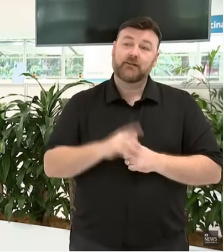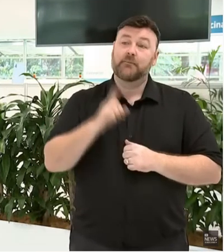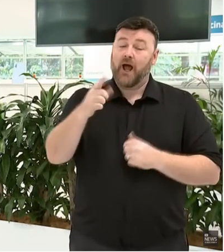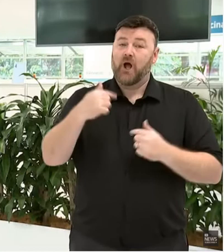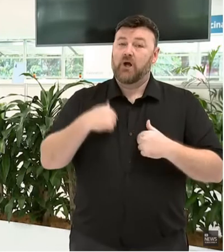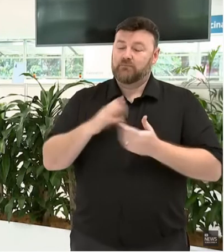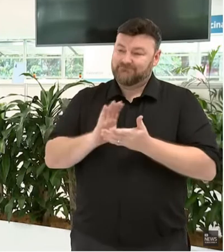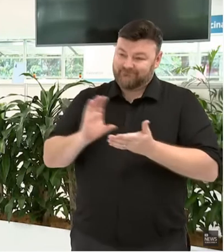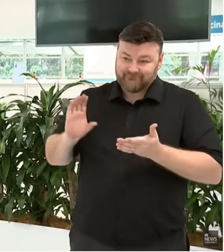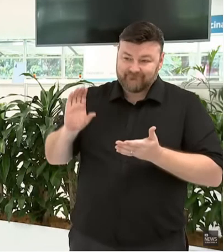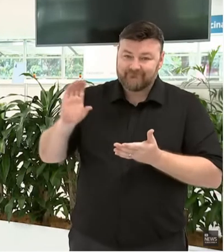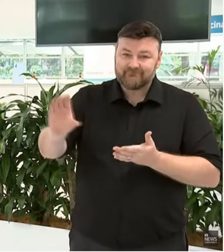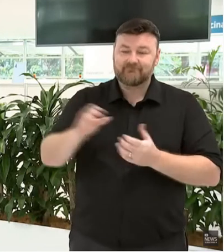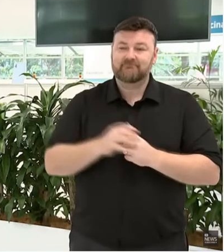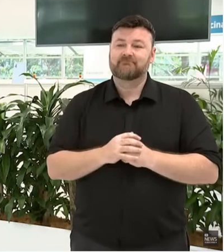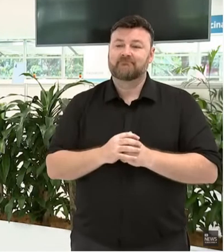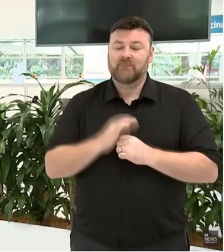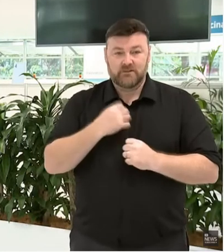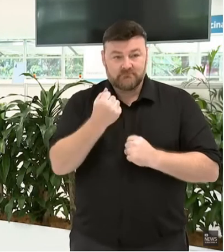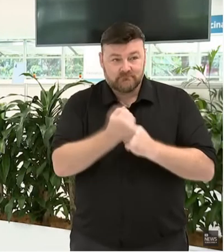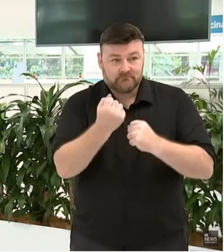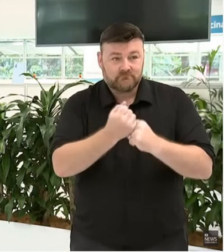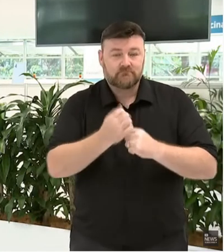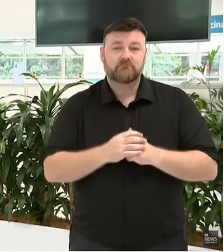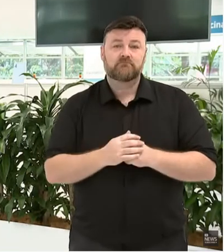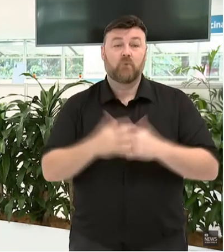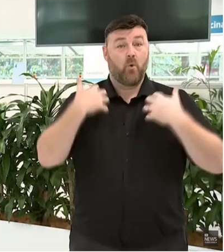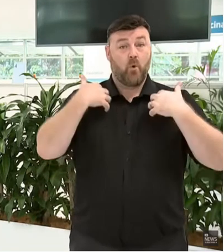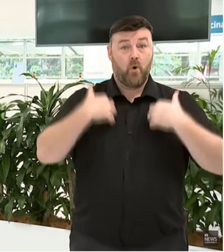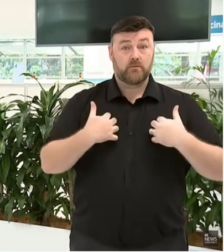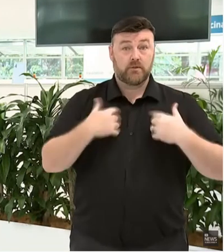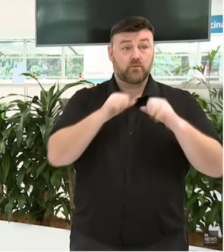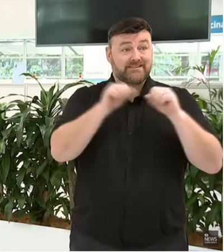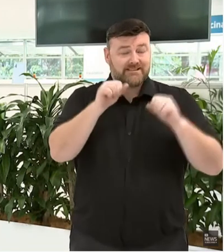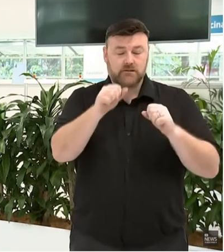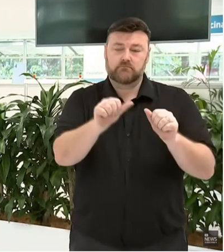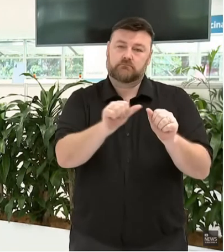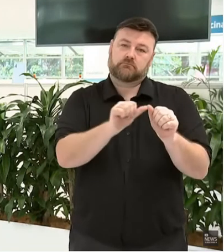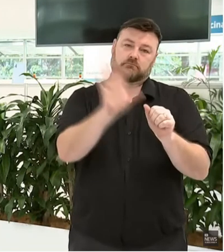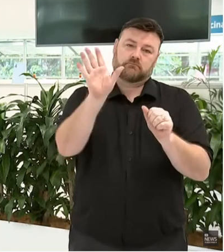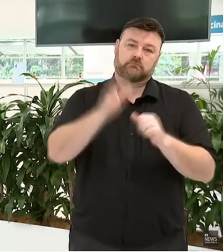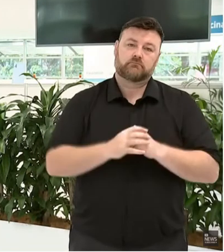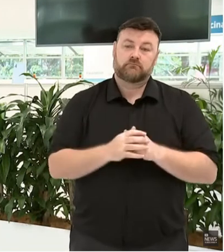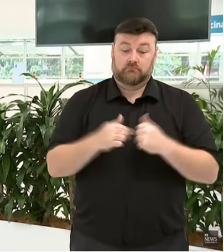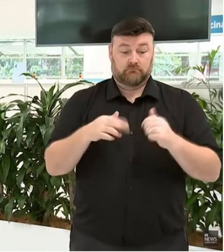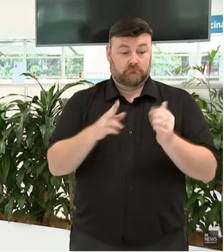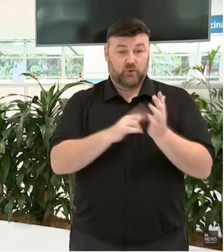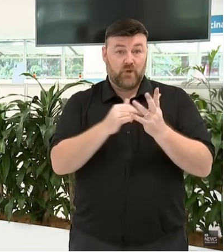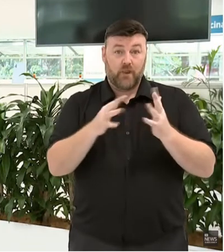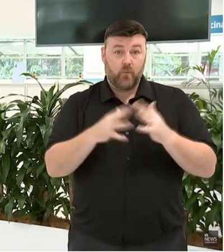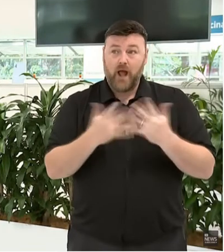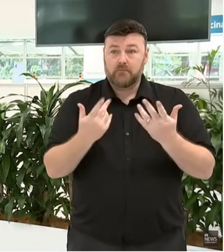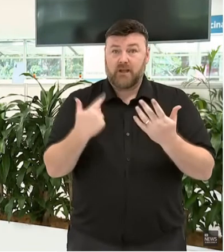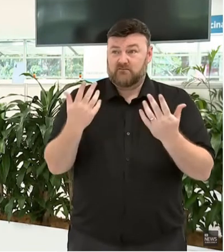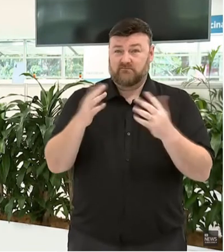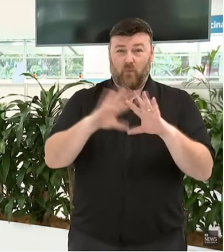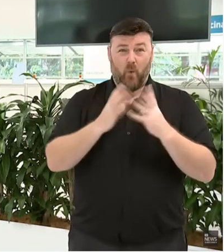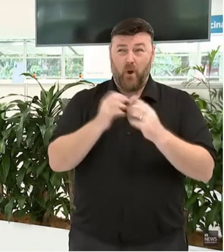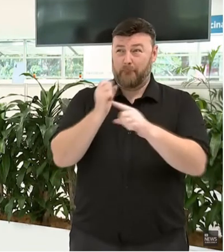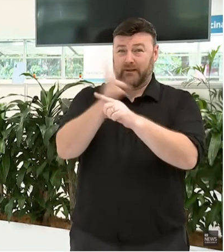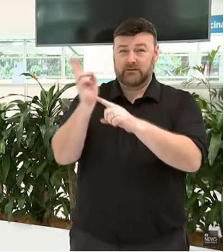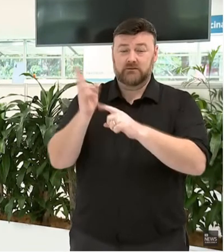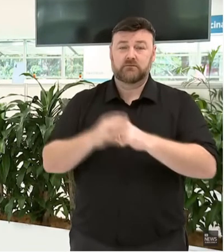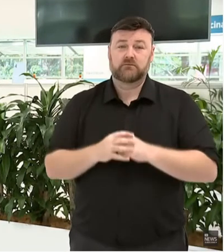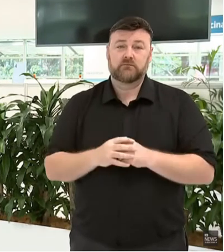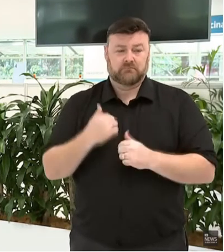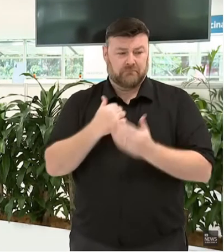health system. We have the best hospital and health system in the nation, if not the world, here in New South Wales. We will keep our people safe,